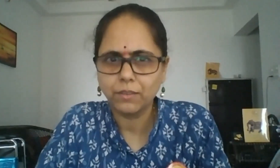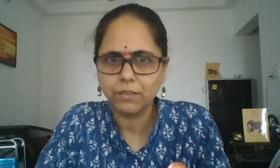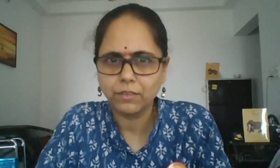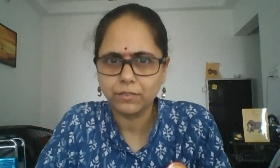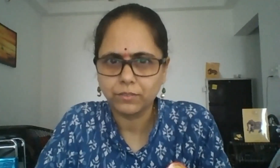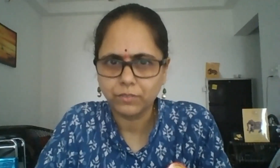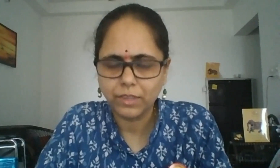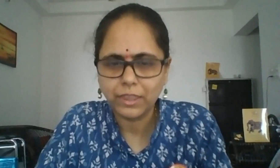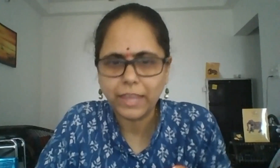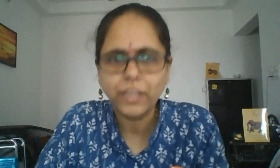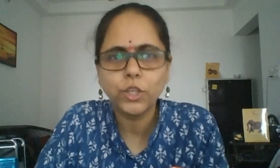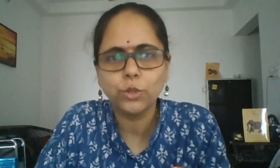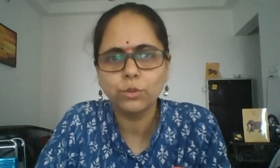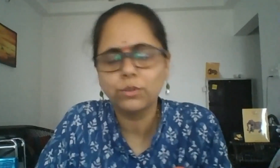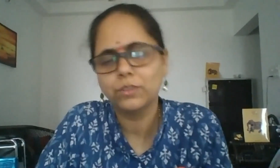Thank you, ma'am. Thank you.